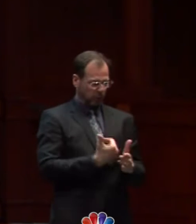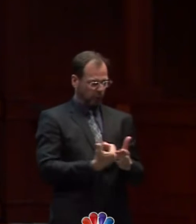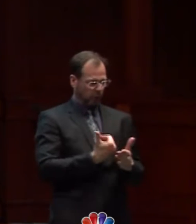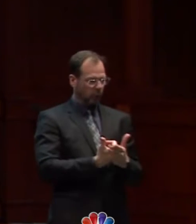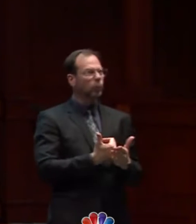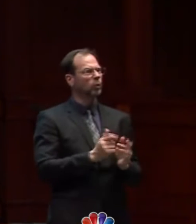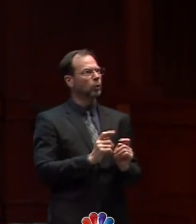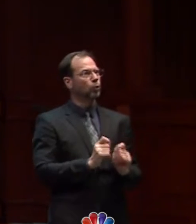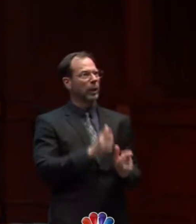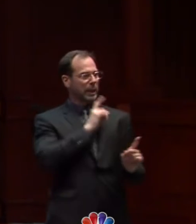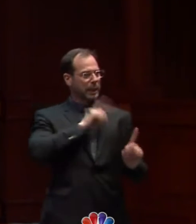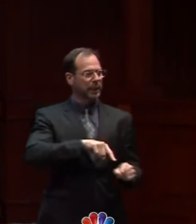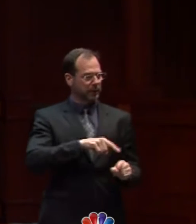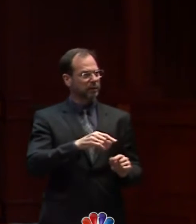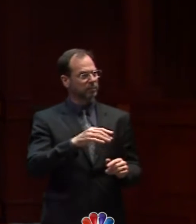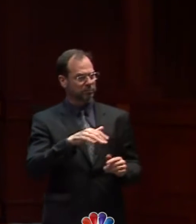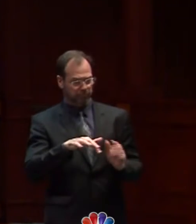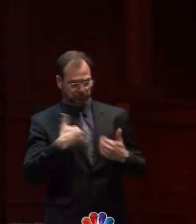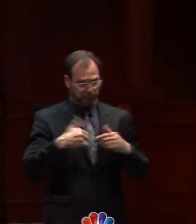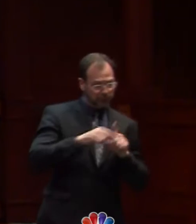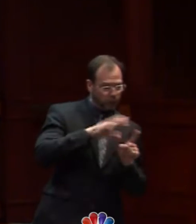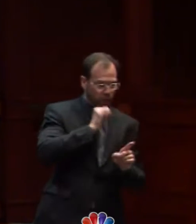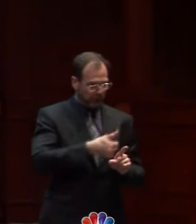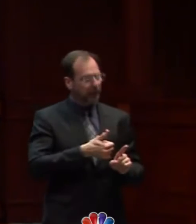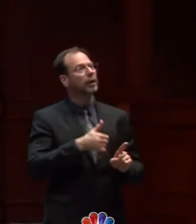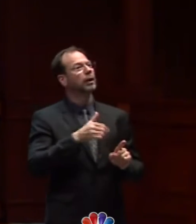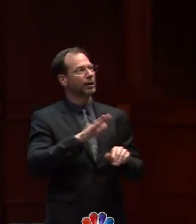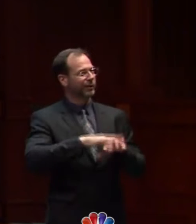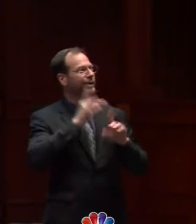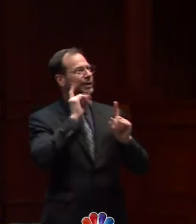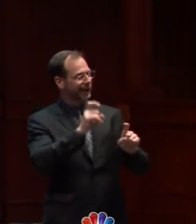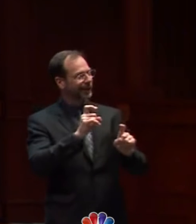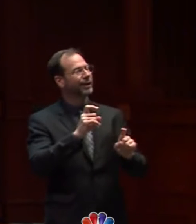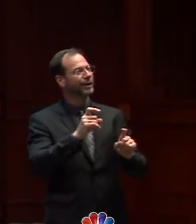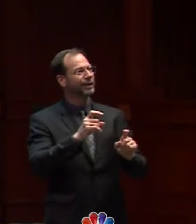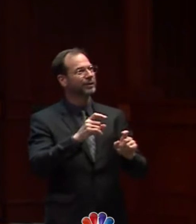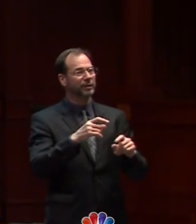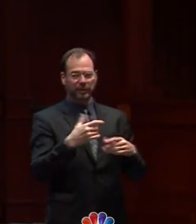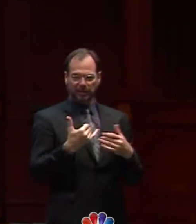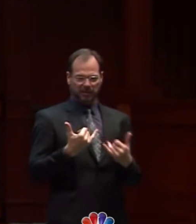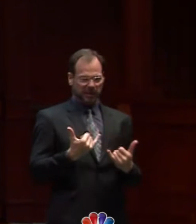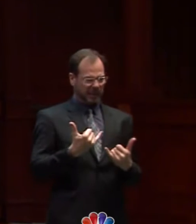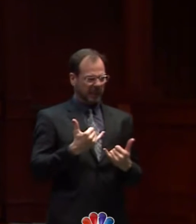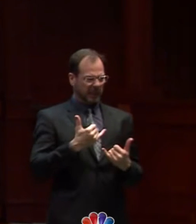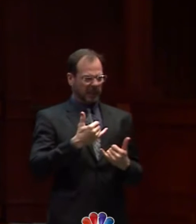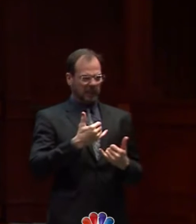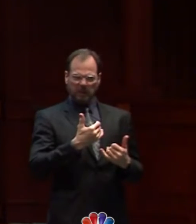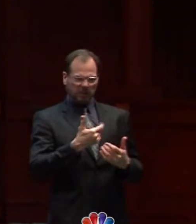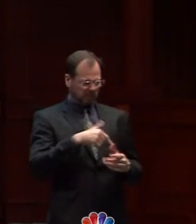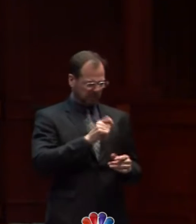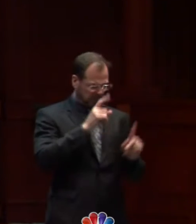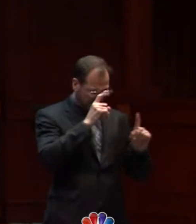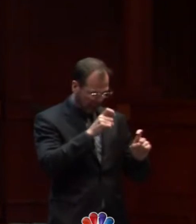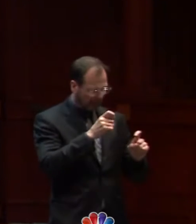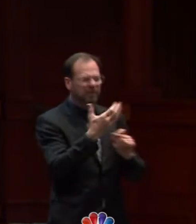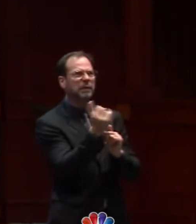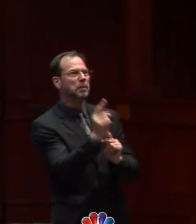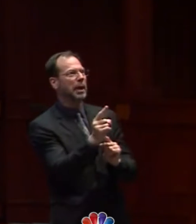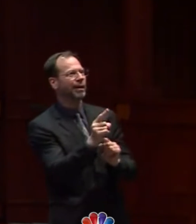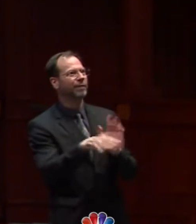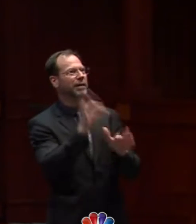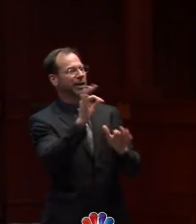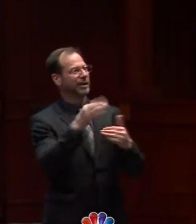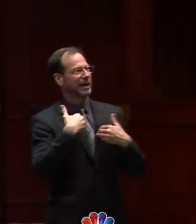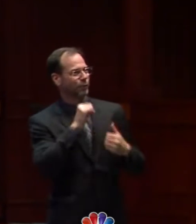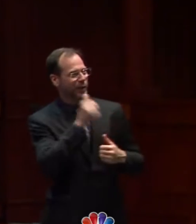immediate response result, meaning a result on those tests that's available in about 15 minutes. Right before